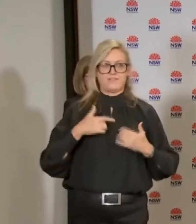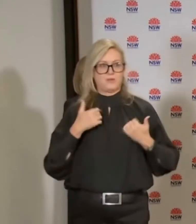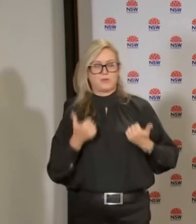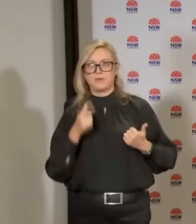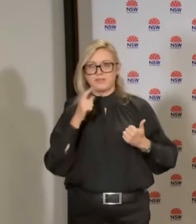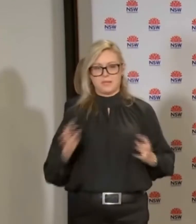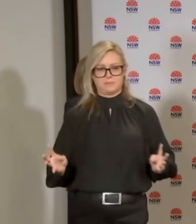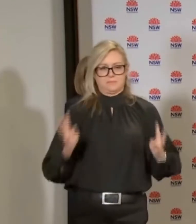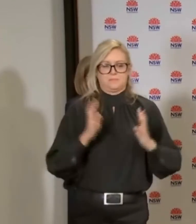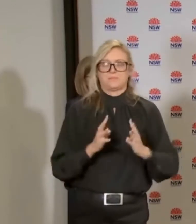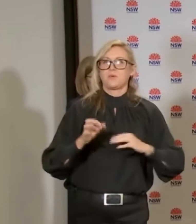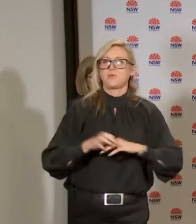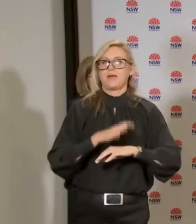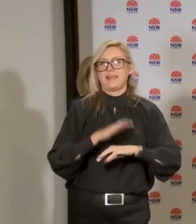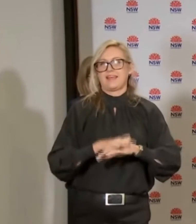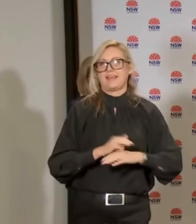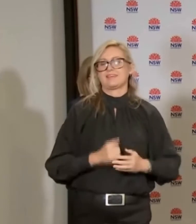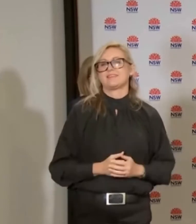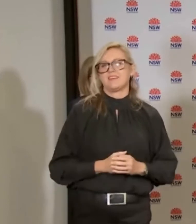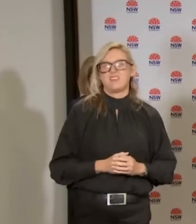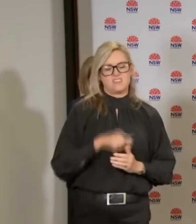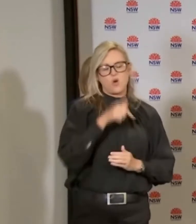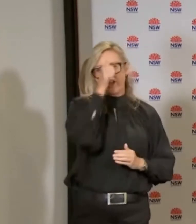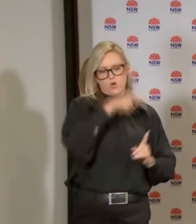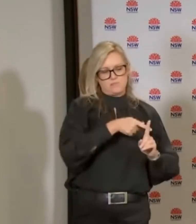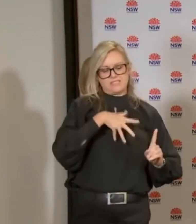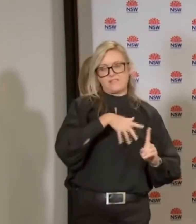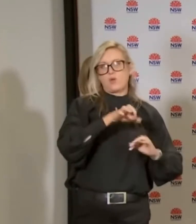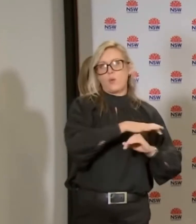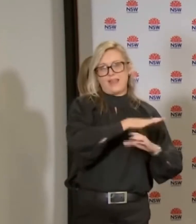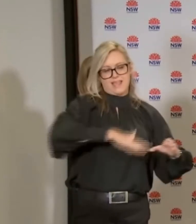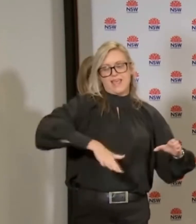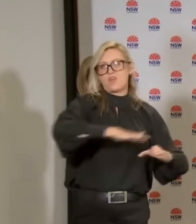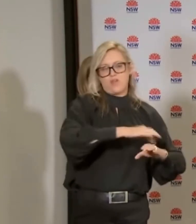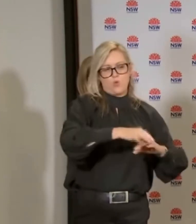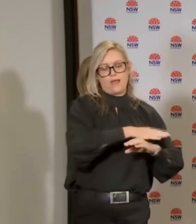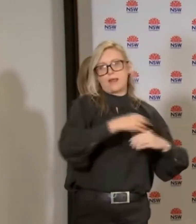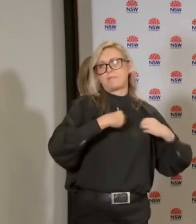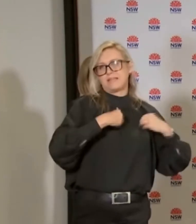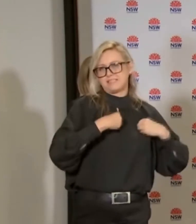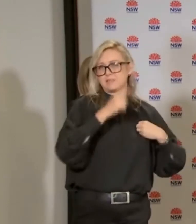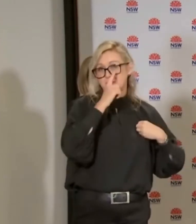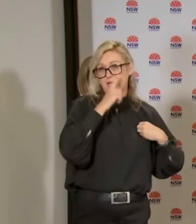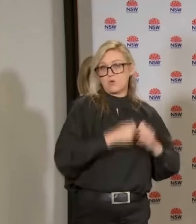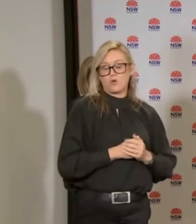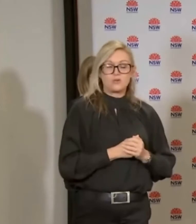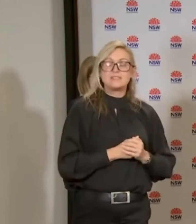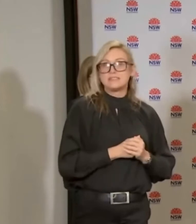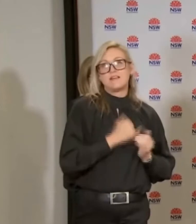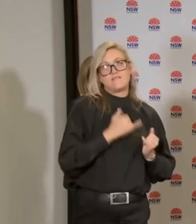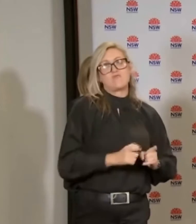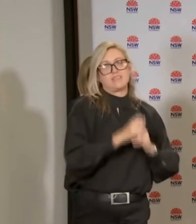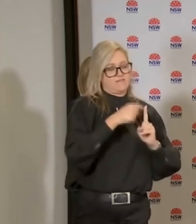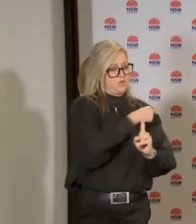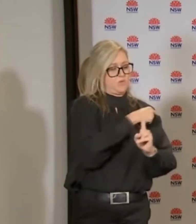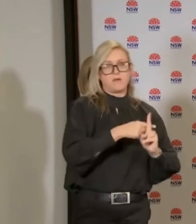been a very positive thing, and they are a group of people particularly who have made an enormous sacrifice. And I want to thank the industry, the brides and grooms who have been